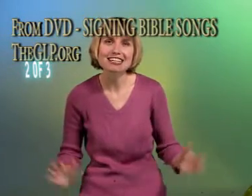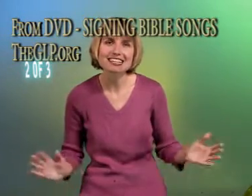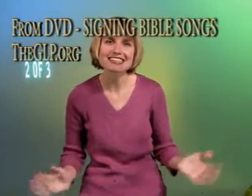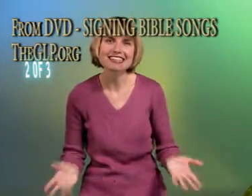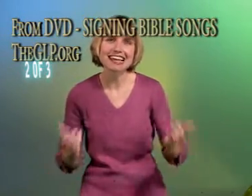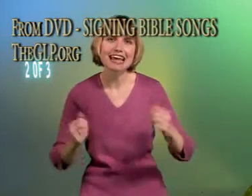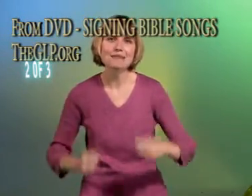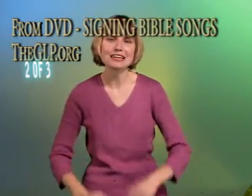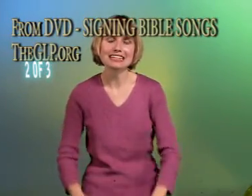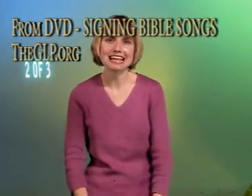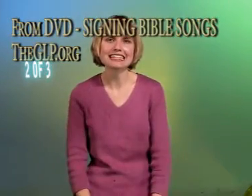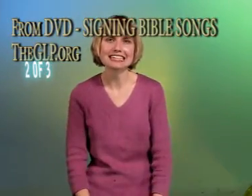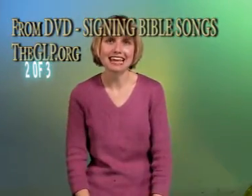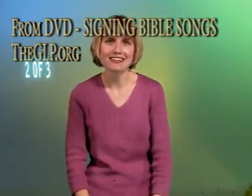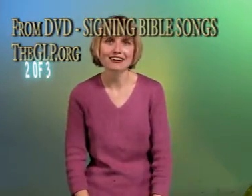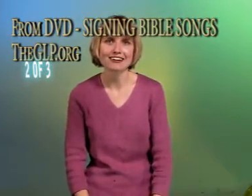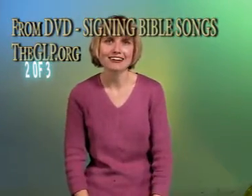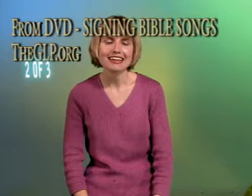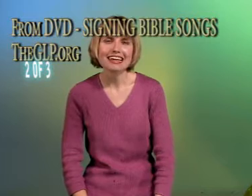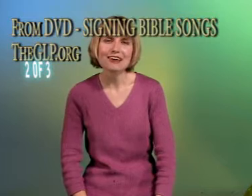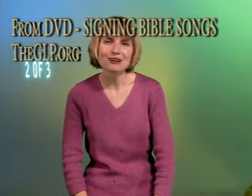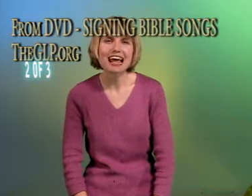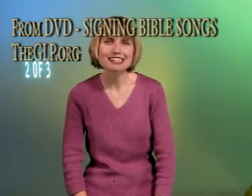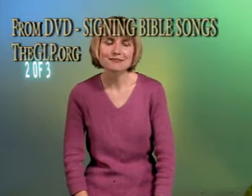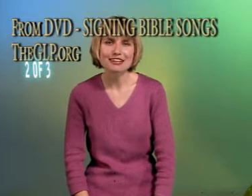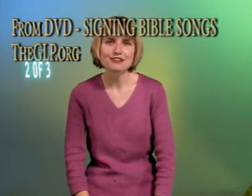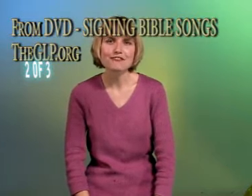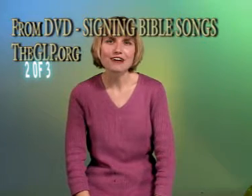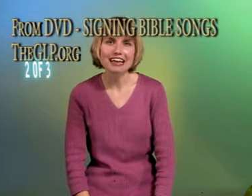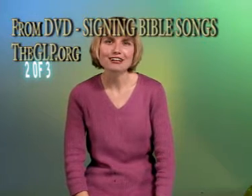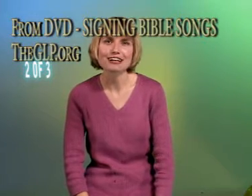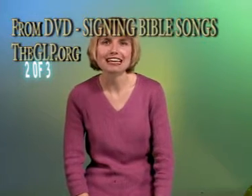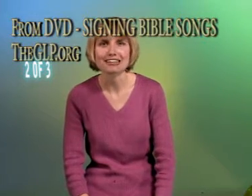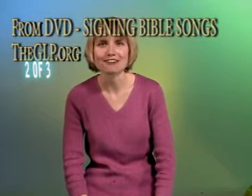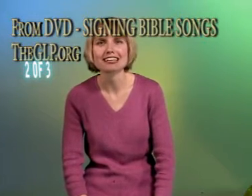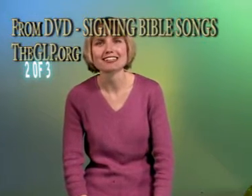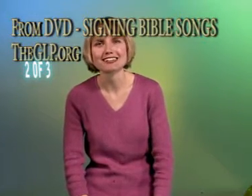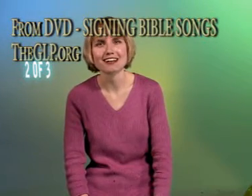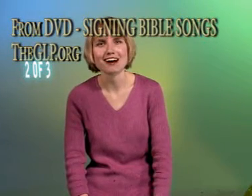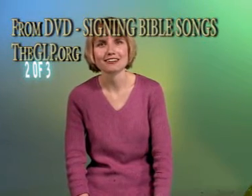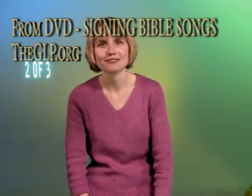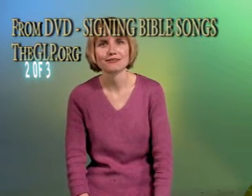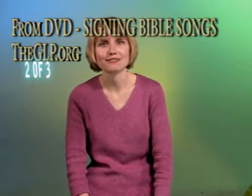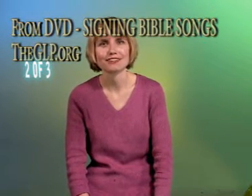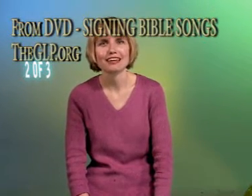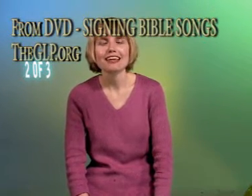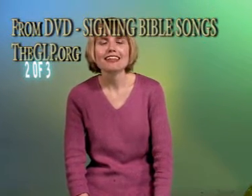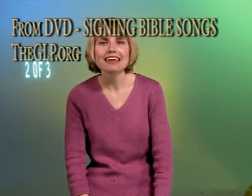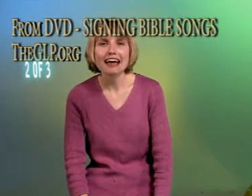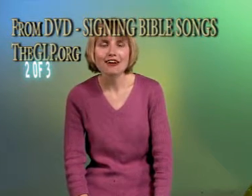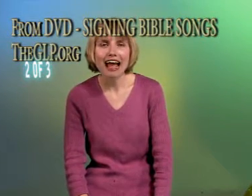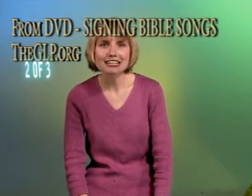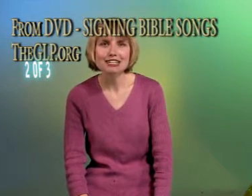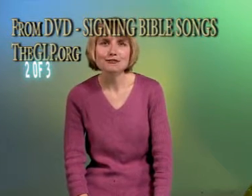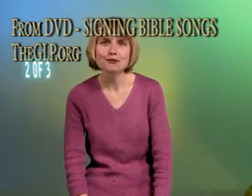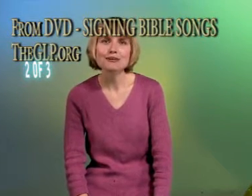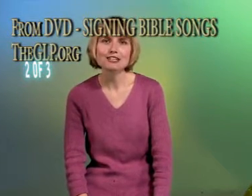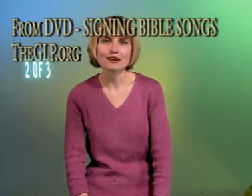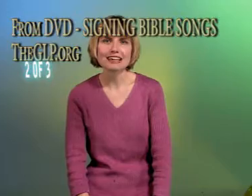actually stand up and dance together. It would add some extra fun and creativity to the song. The other actions we will be doing in